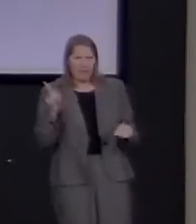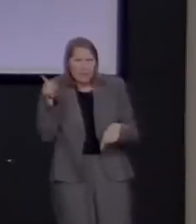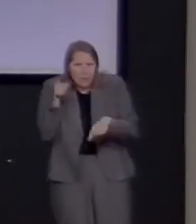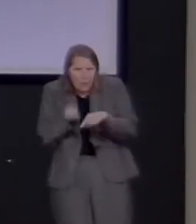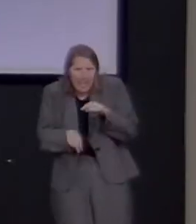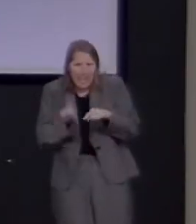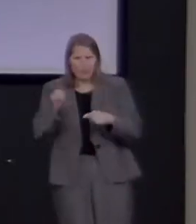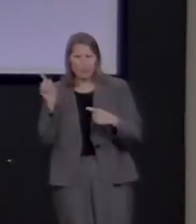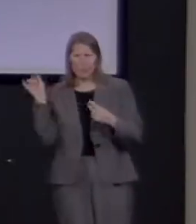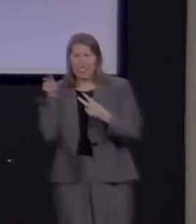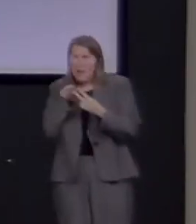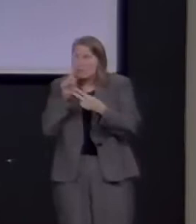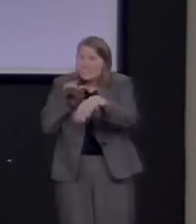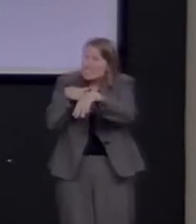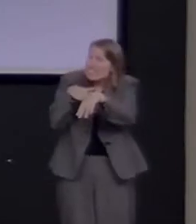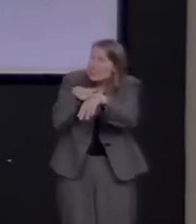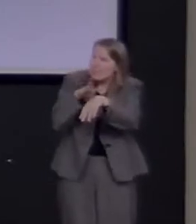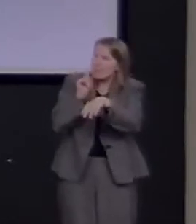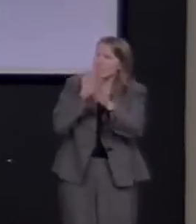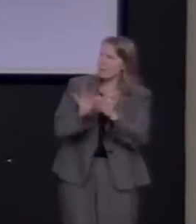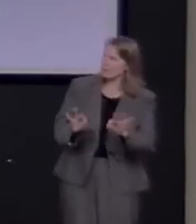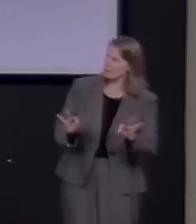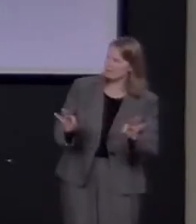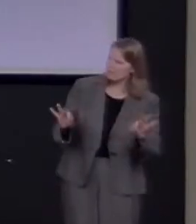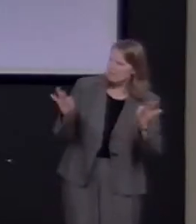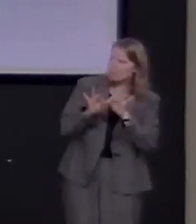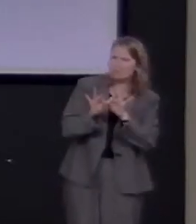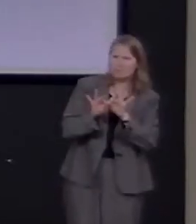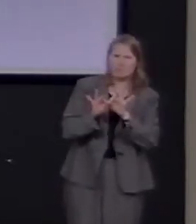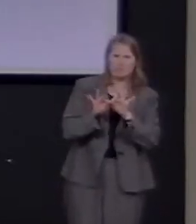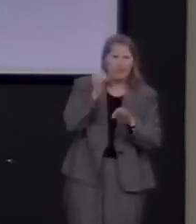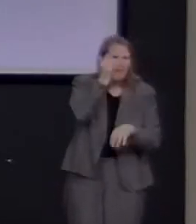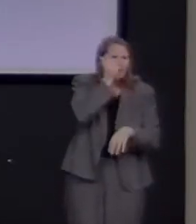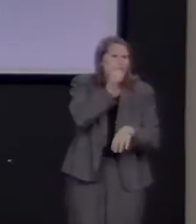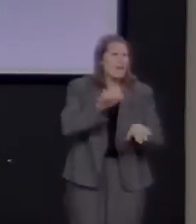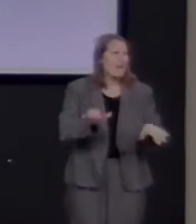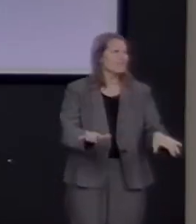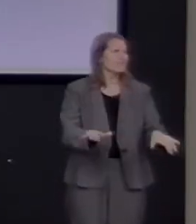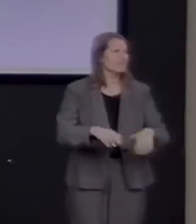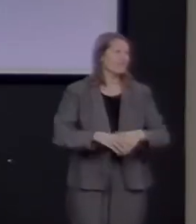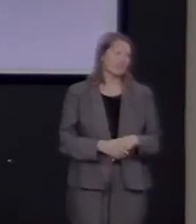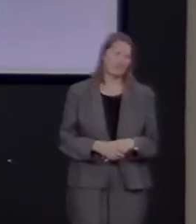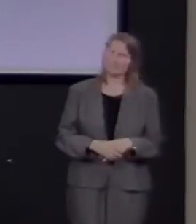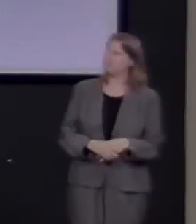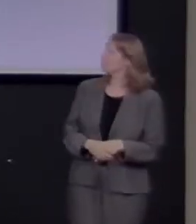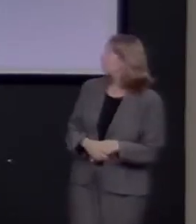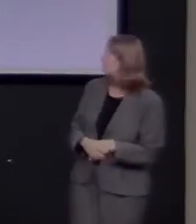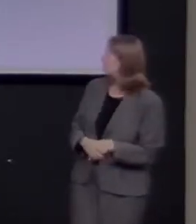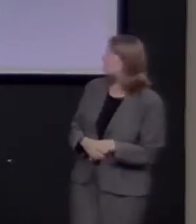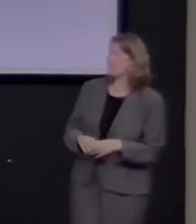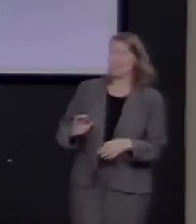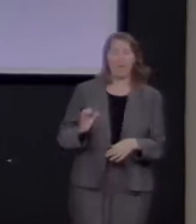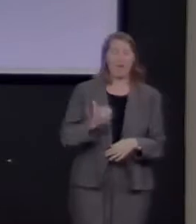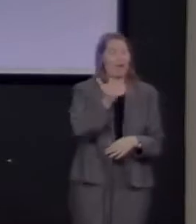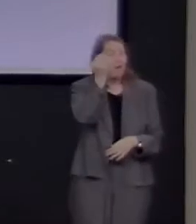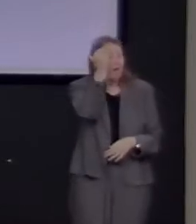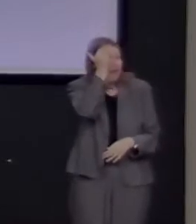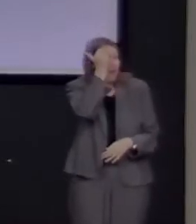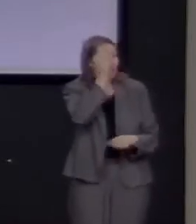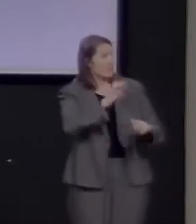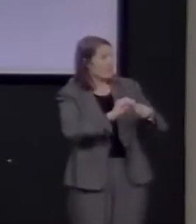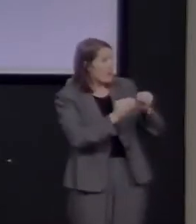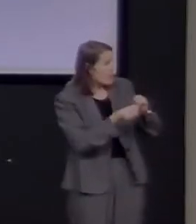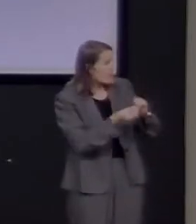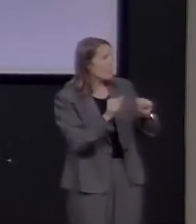kinds of very simple, though critically important everyday activities. So our knowledge of numbers and our abilities to